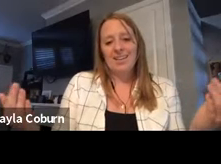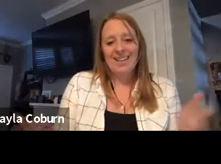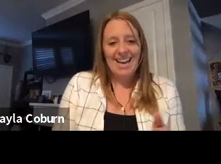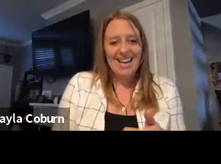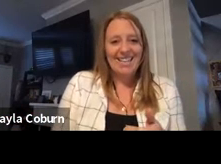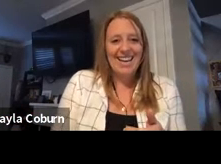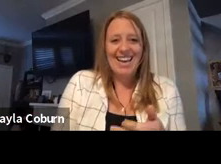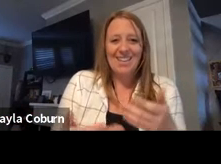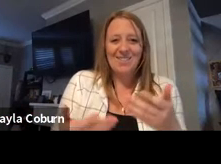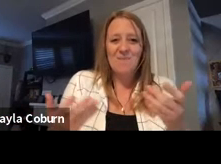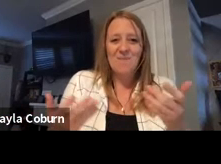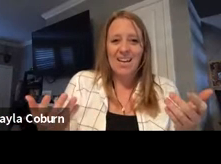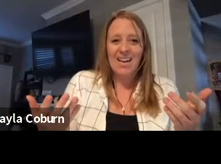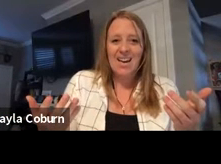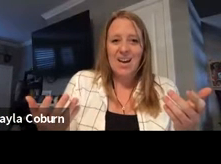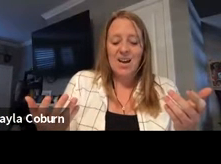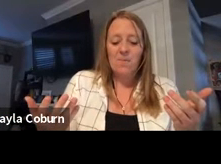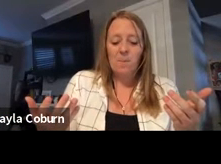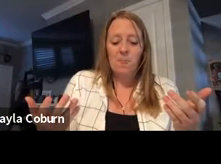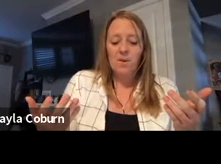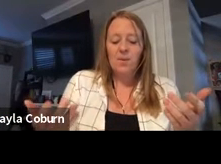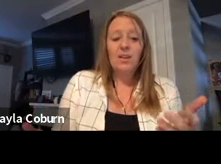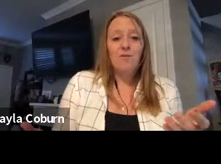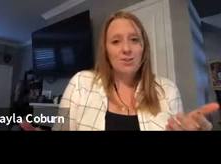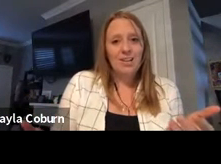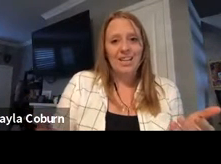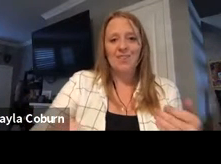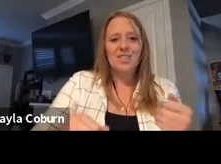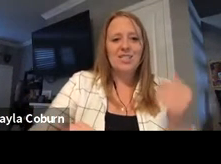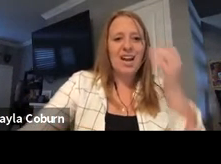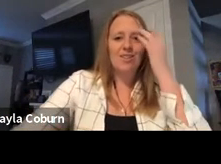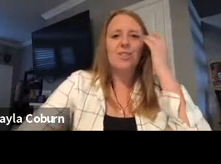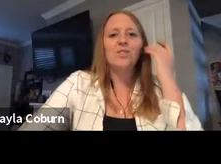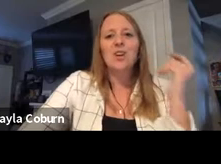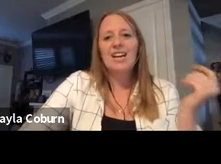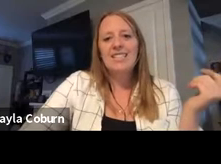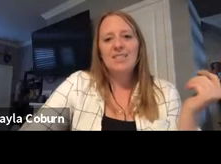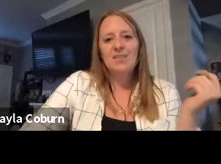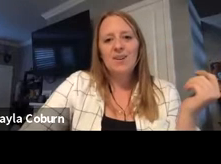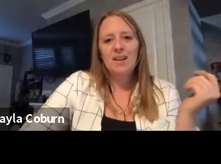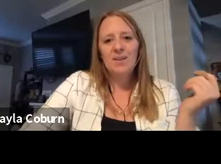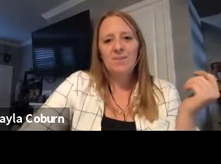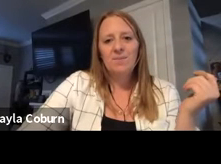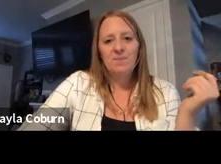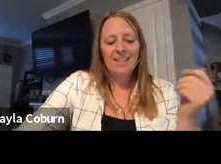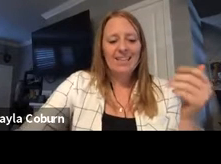work." And it can be um, really frustrating for the child who's trying to,